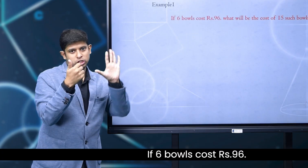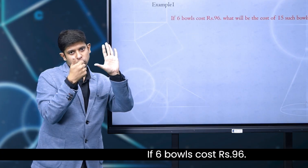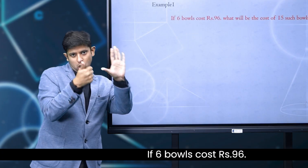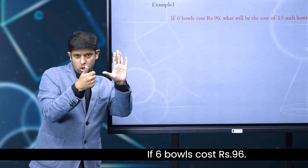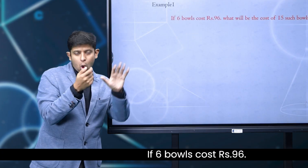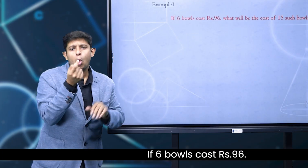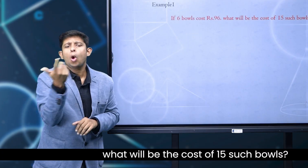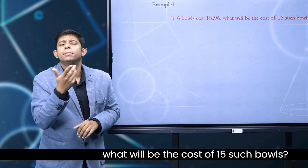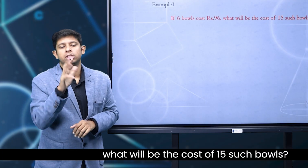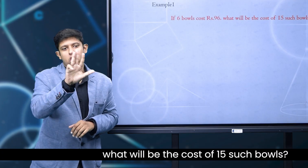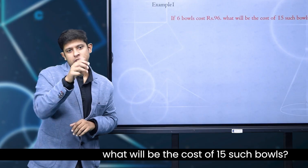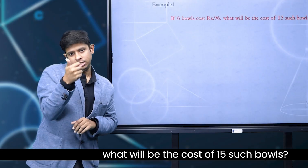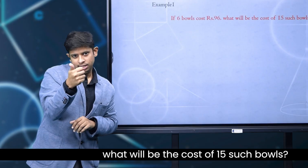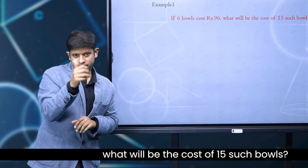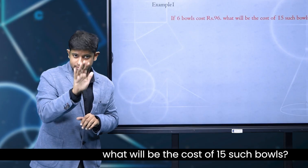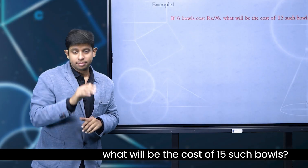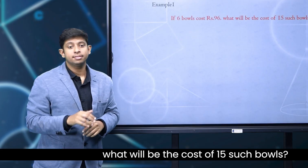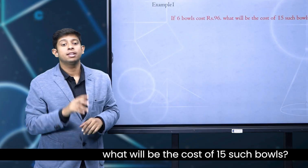Rs 96, what will be the cost of 15 such bowls?